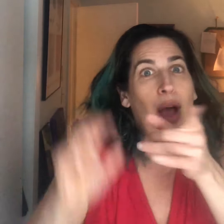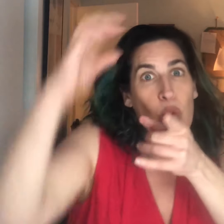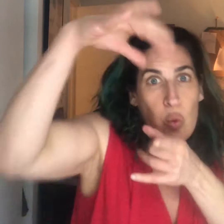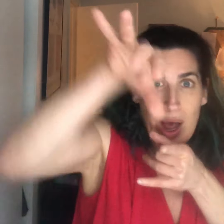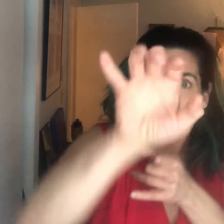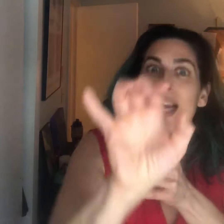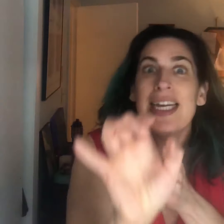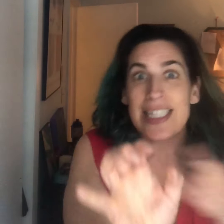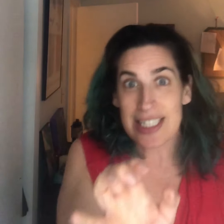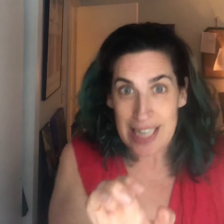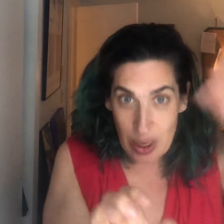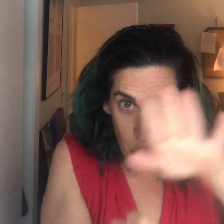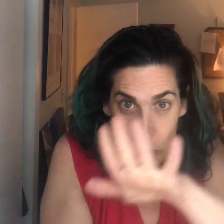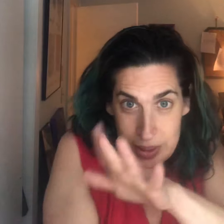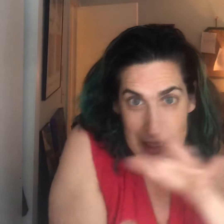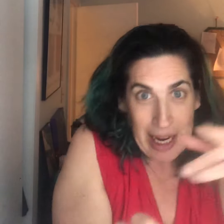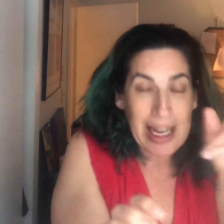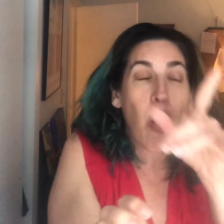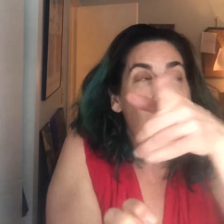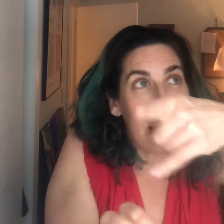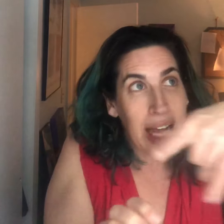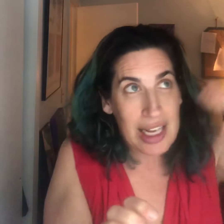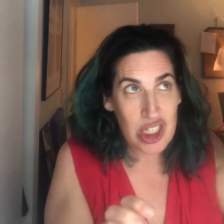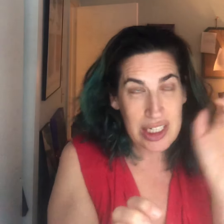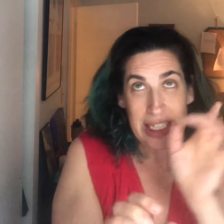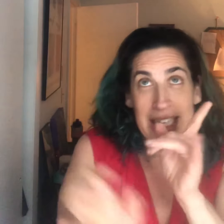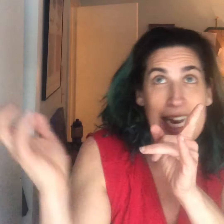And now we're to get to the end